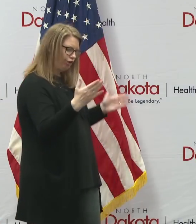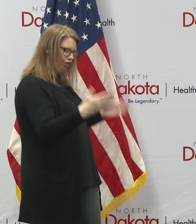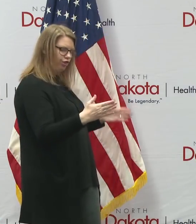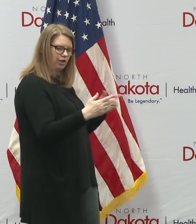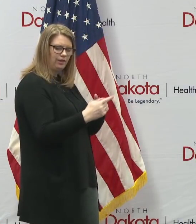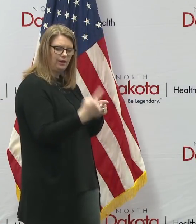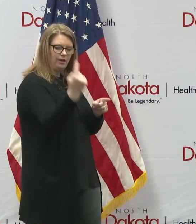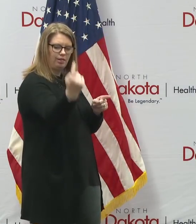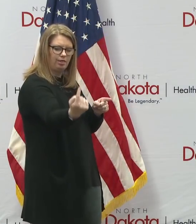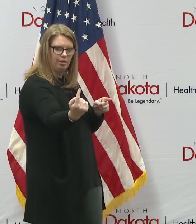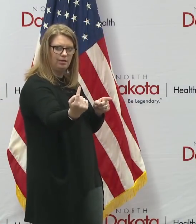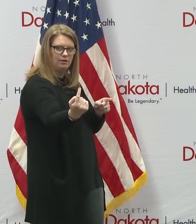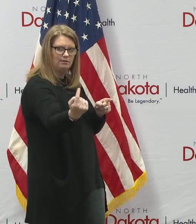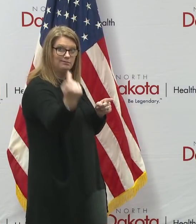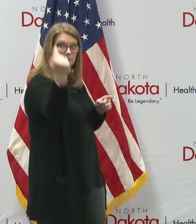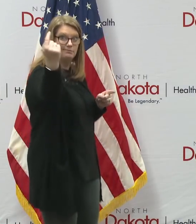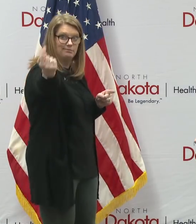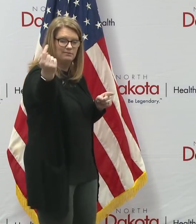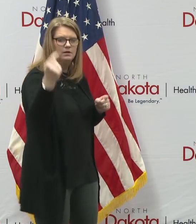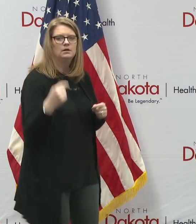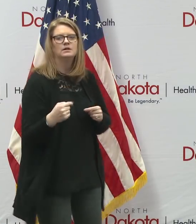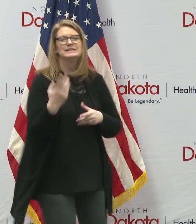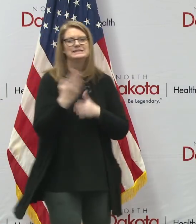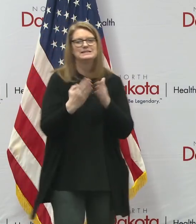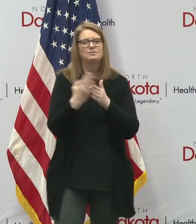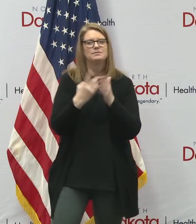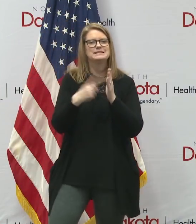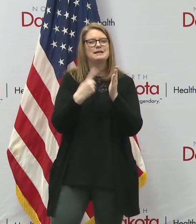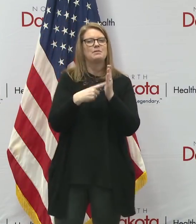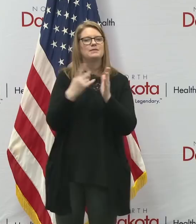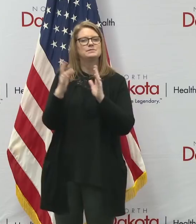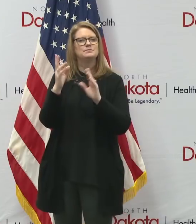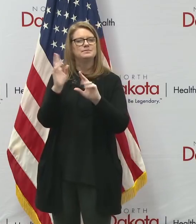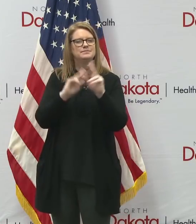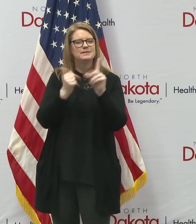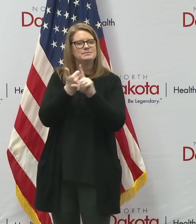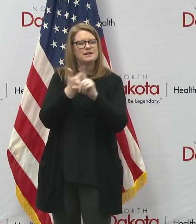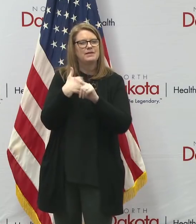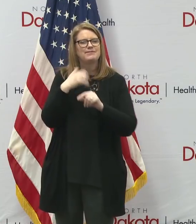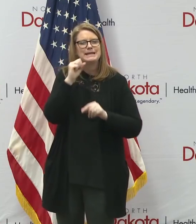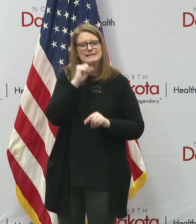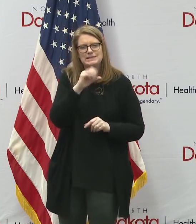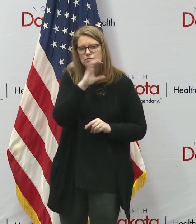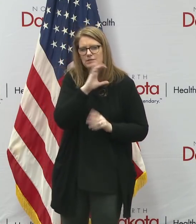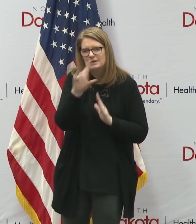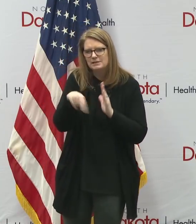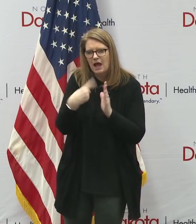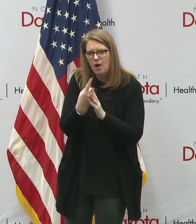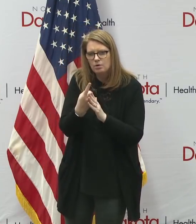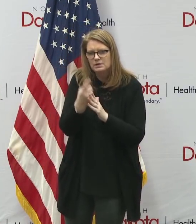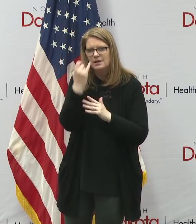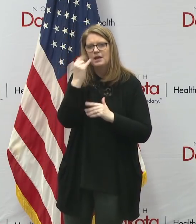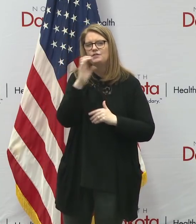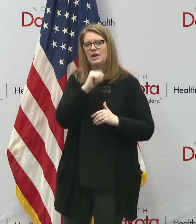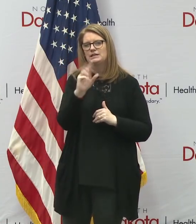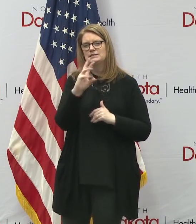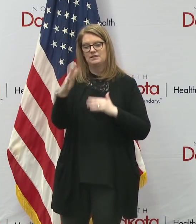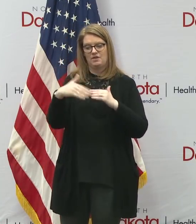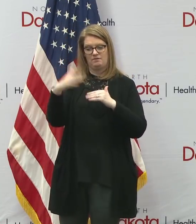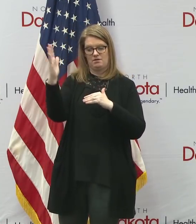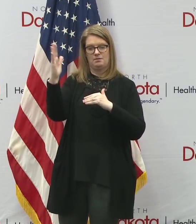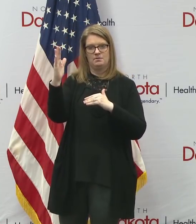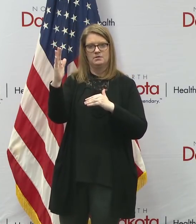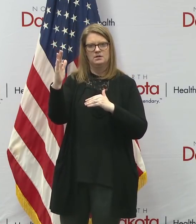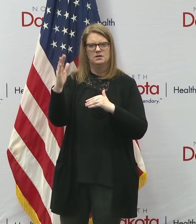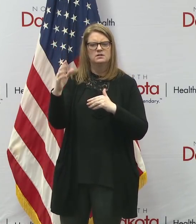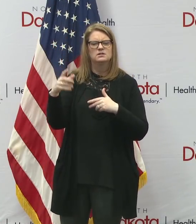businesses have now doing what they call senior hours, where people that might be over age 65 have an opportunity